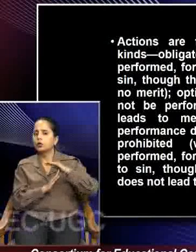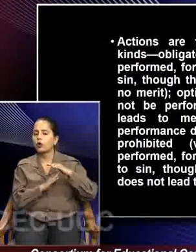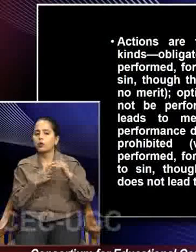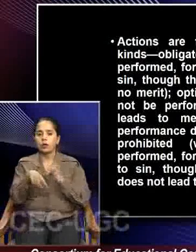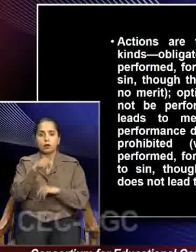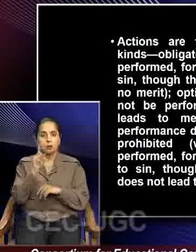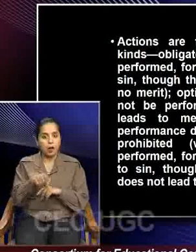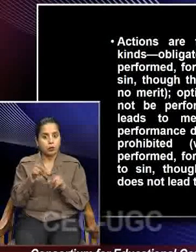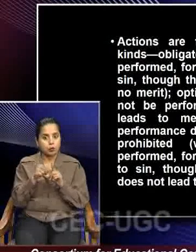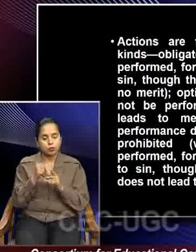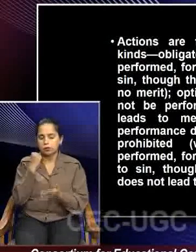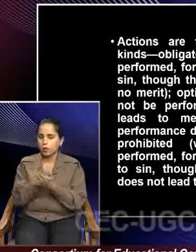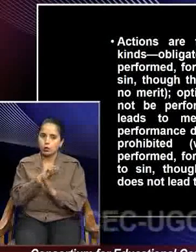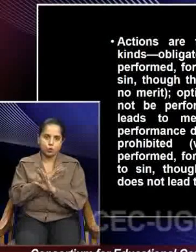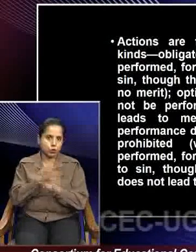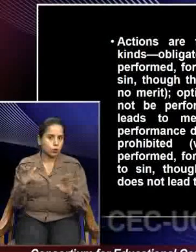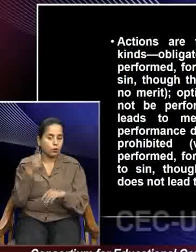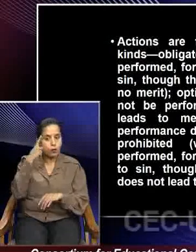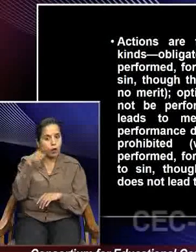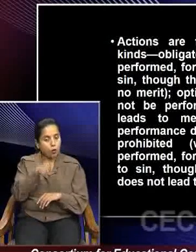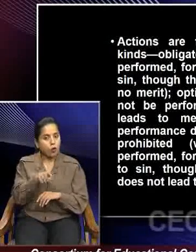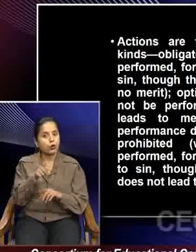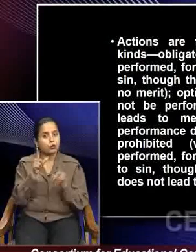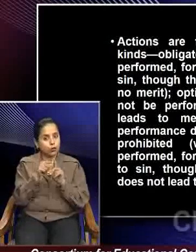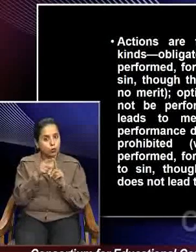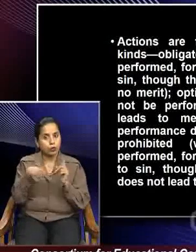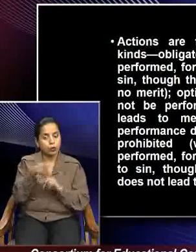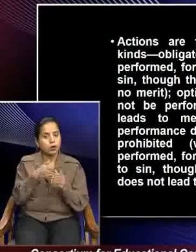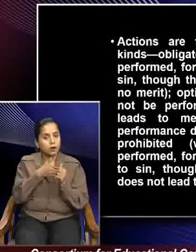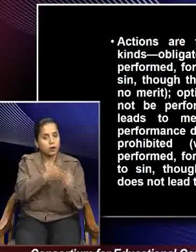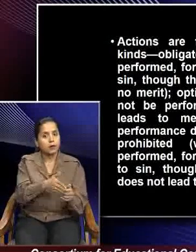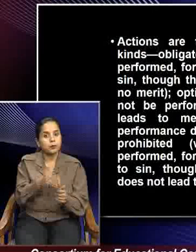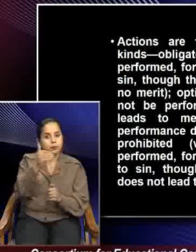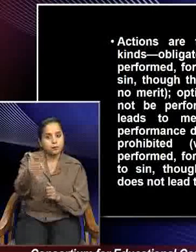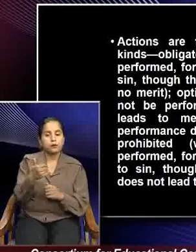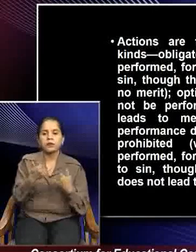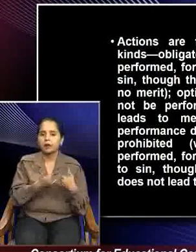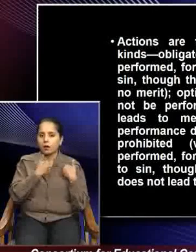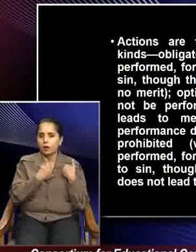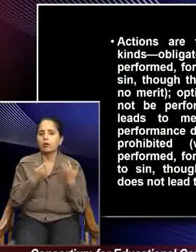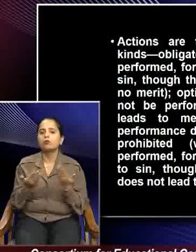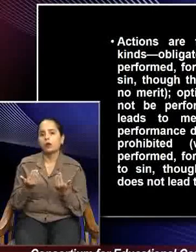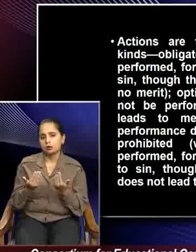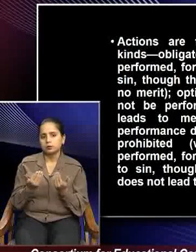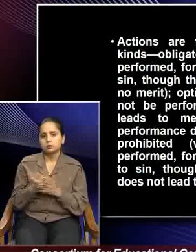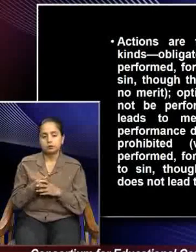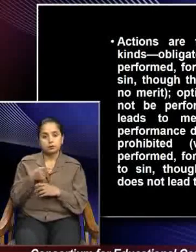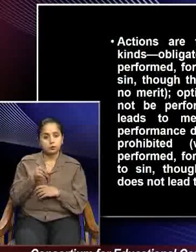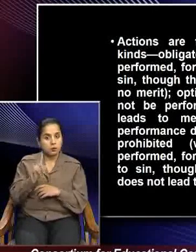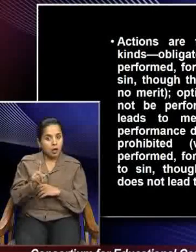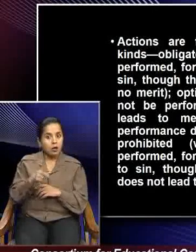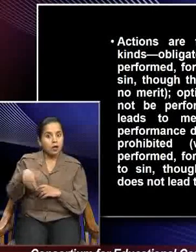be performed, for their performance leads to sin, though